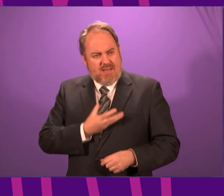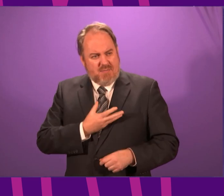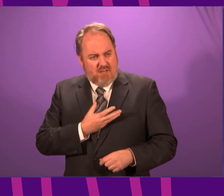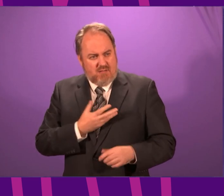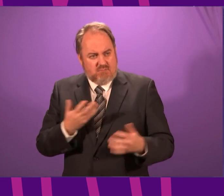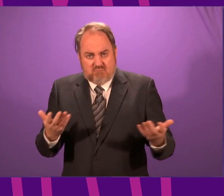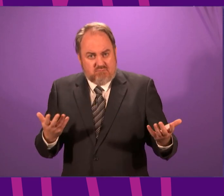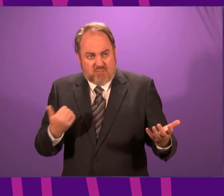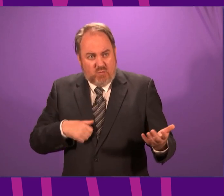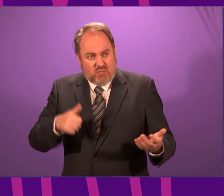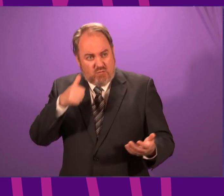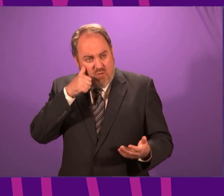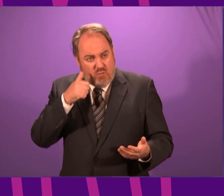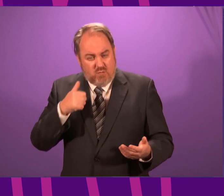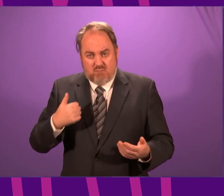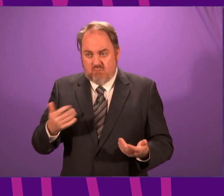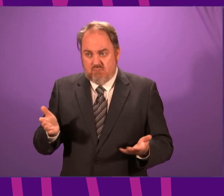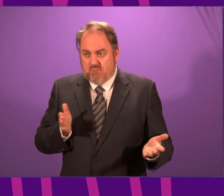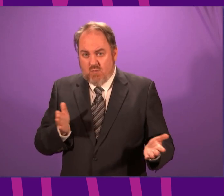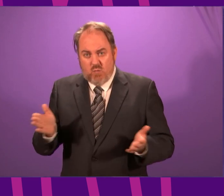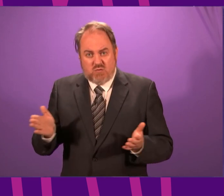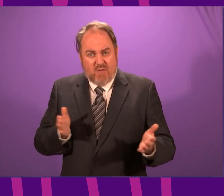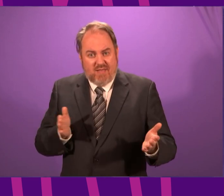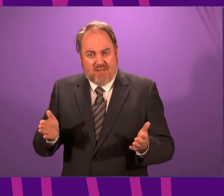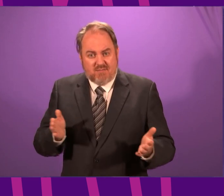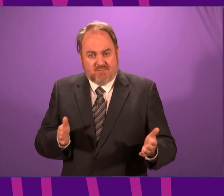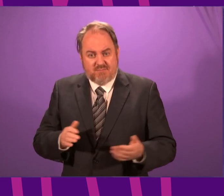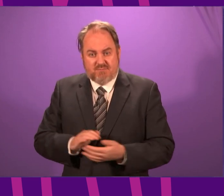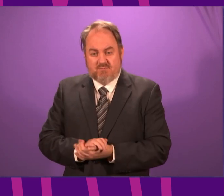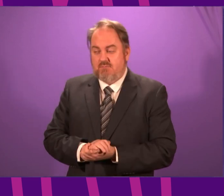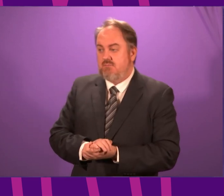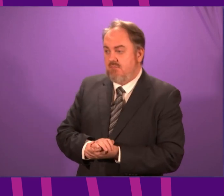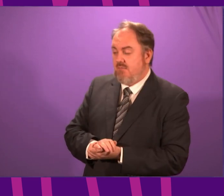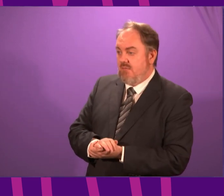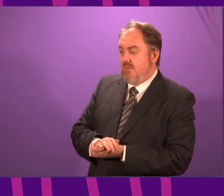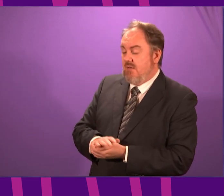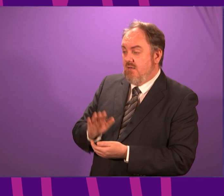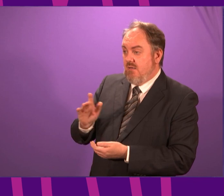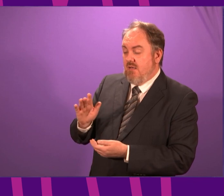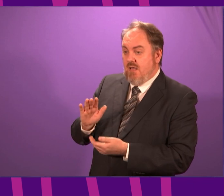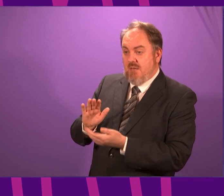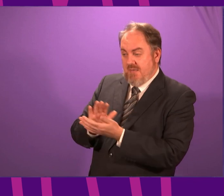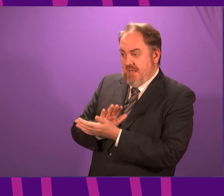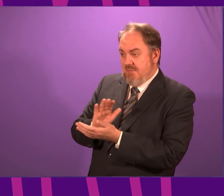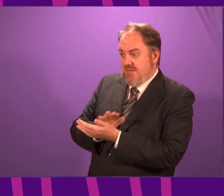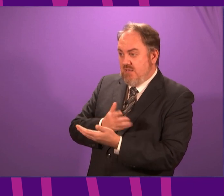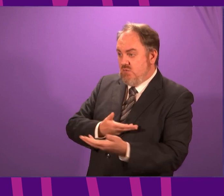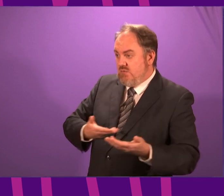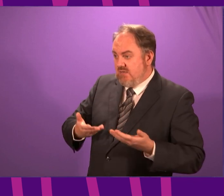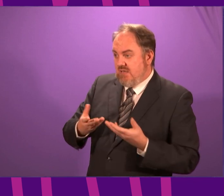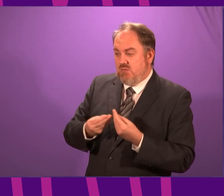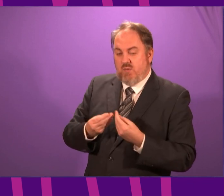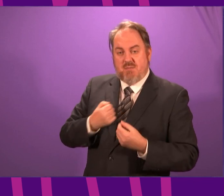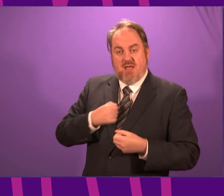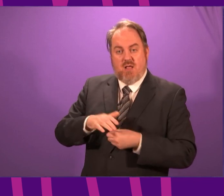It's a genuine question. I'm genuinely interested the answer. And it's one that I would happily reflect on with local businesses